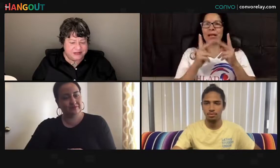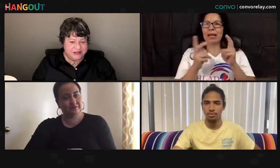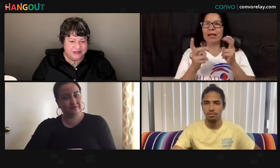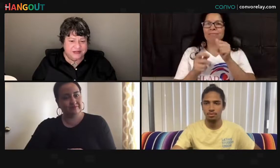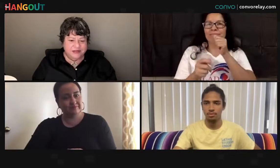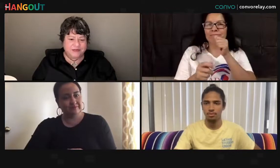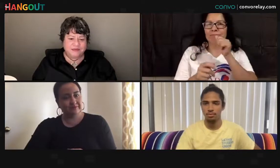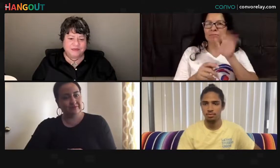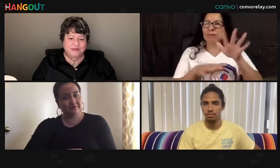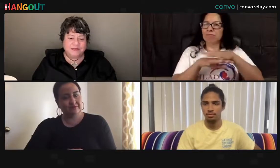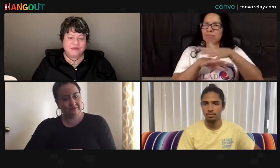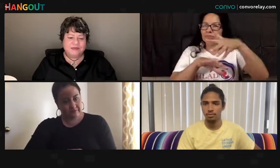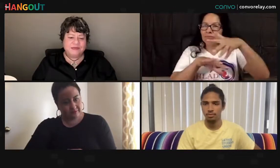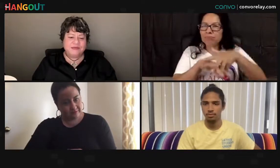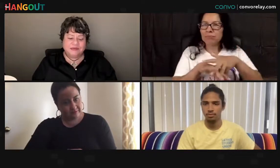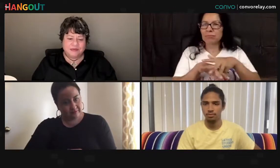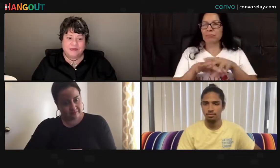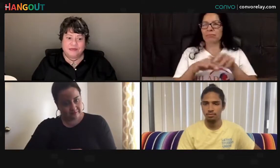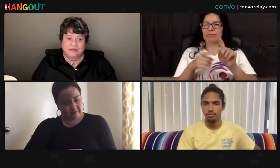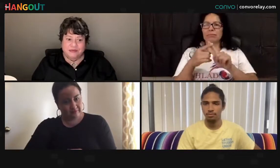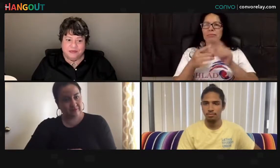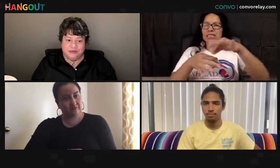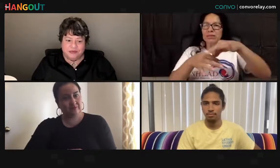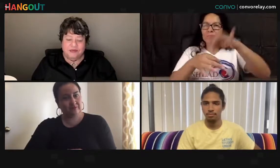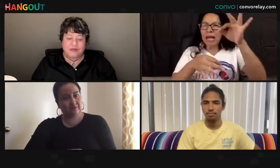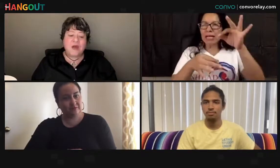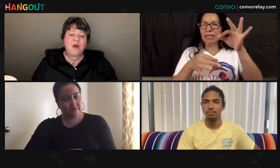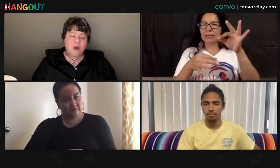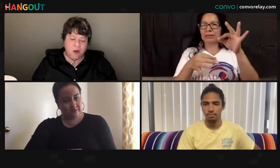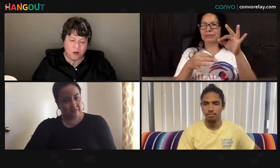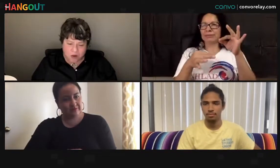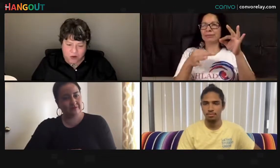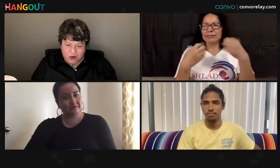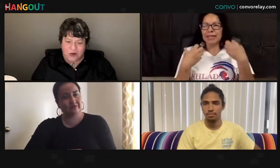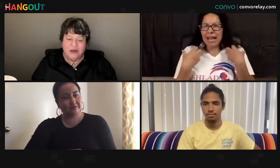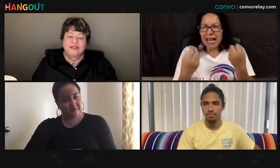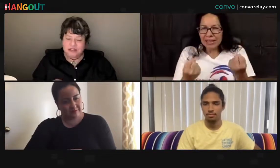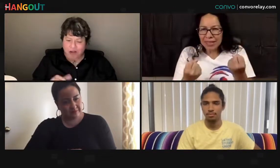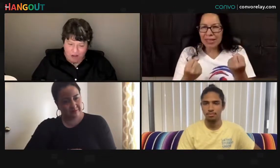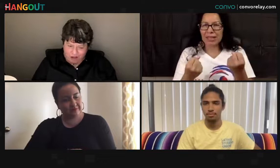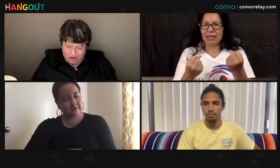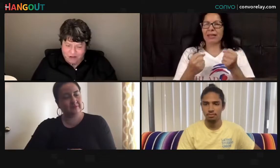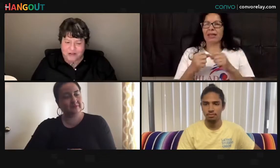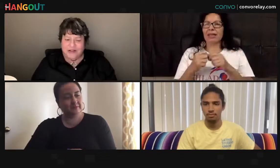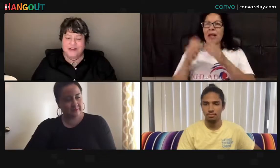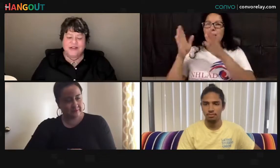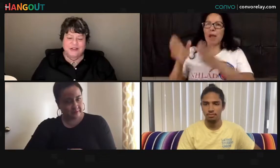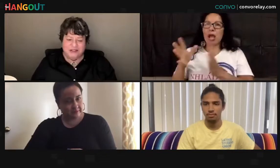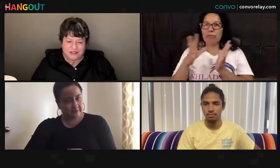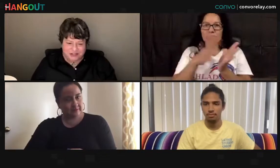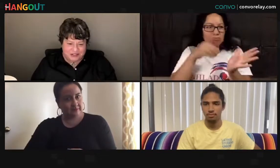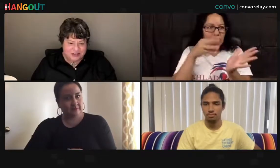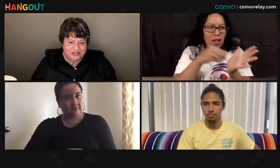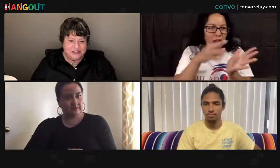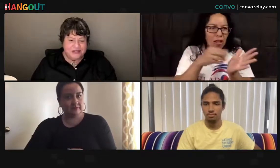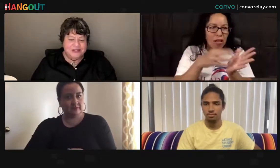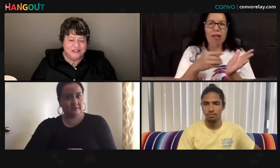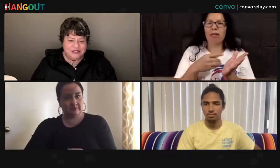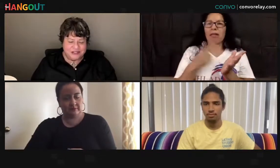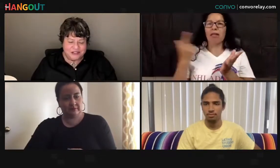was a special sacred place. It was an indigenous space, spiritual healing. So this